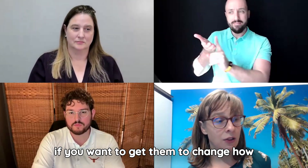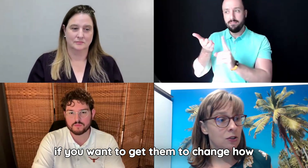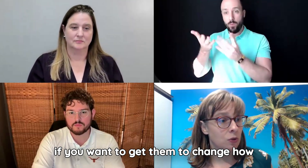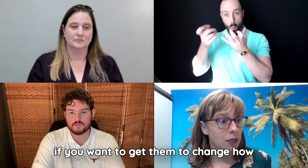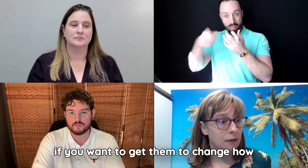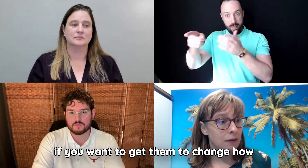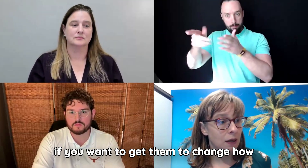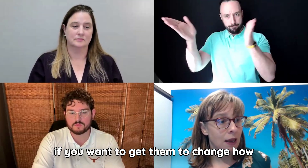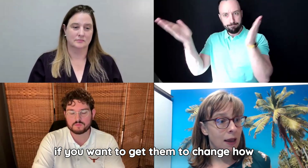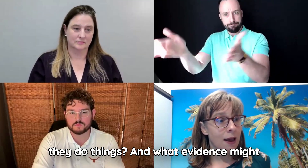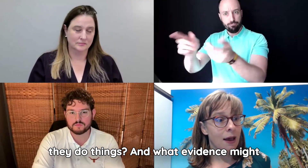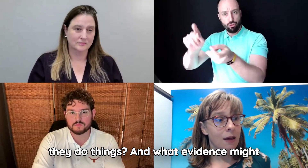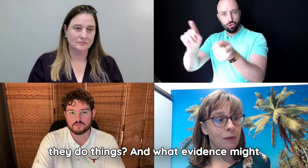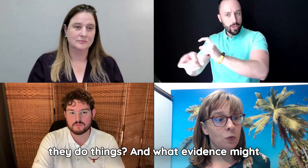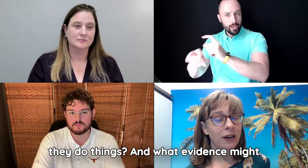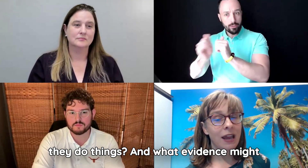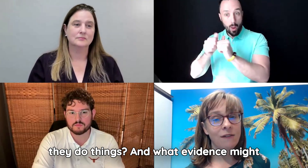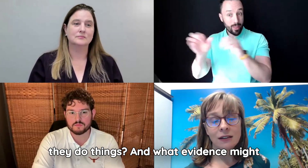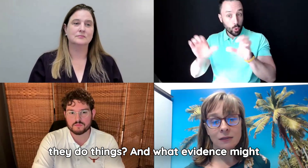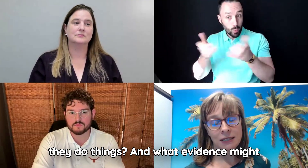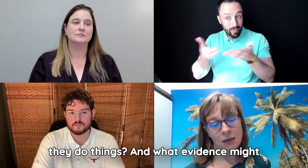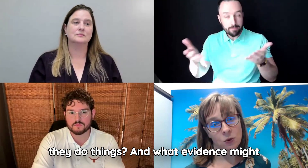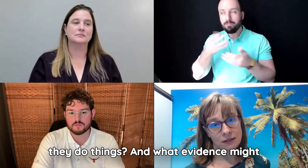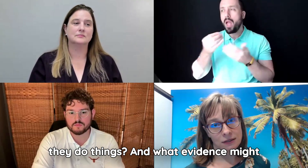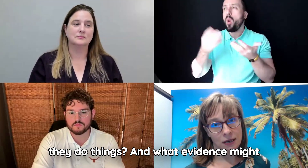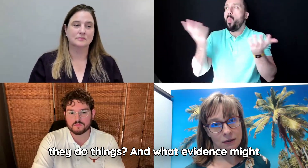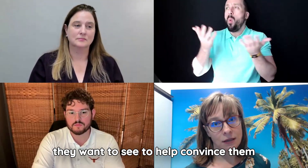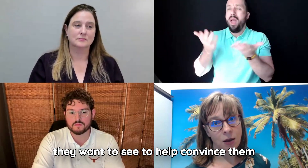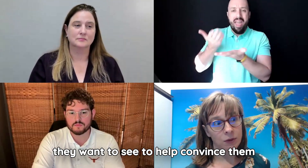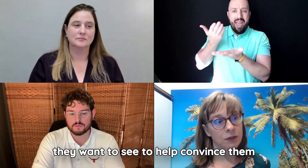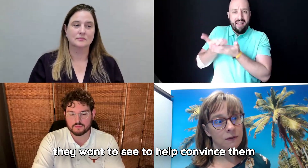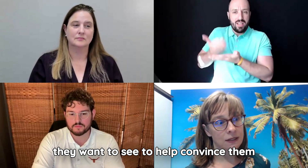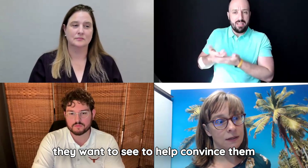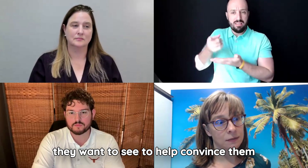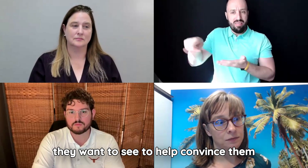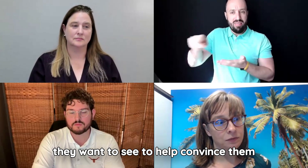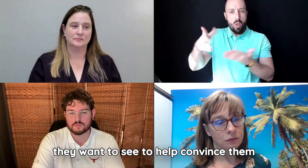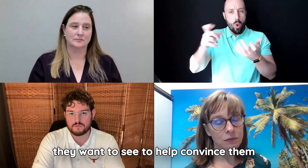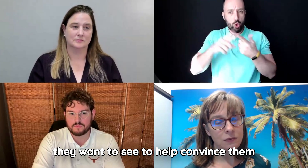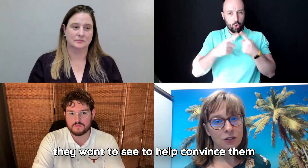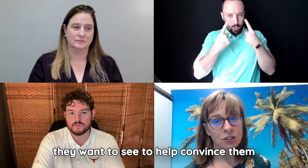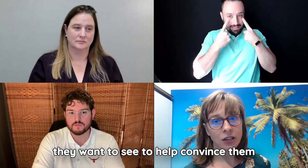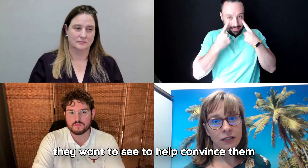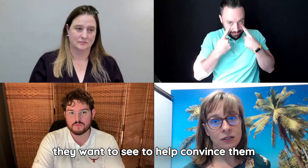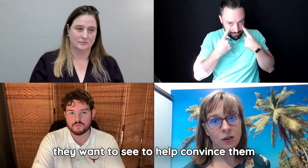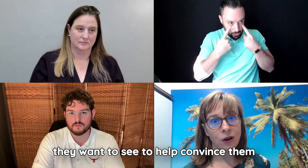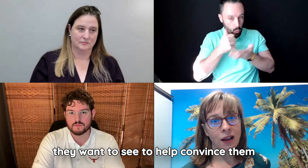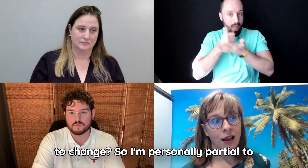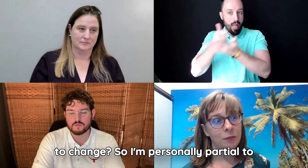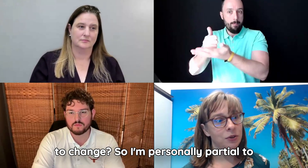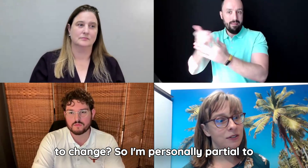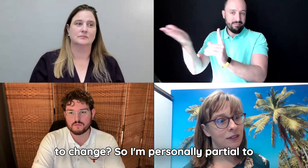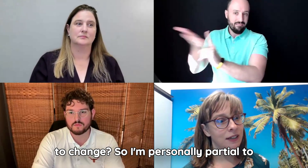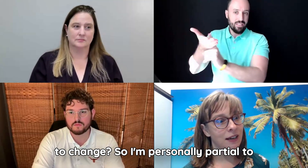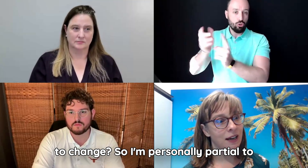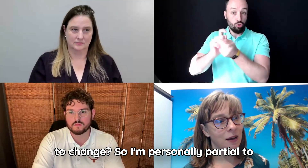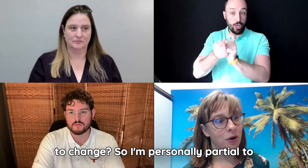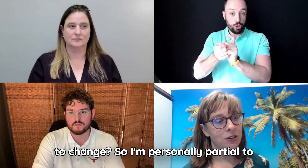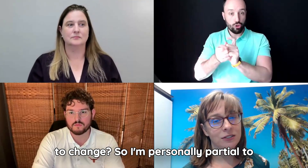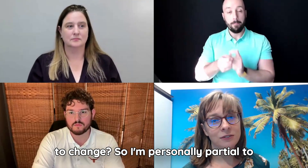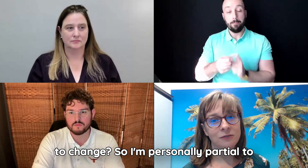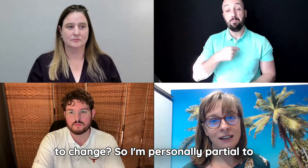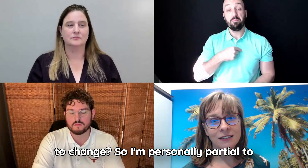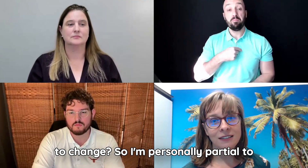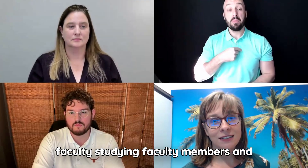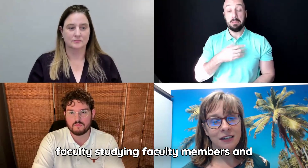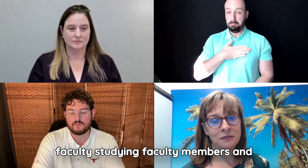change how they do things? And what evidence might they want to see to help them convince them to change? So I'm personally